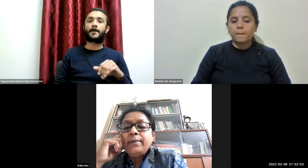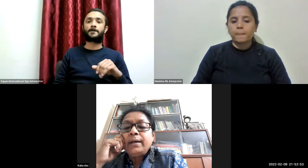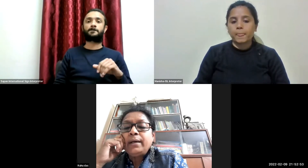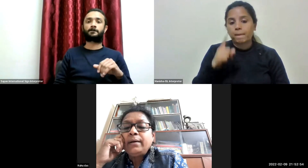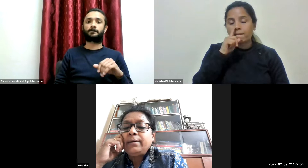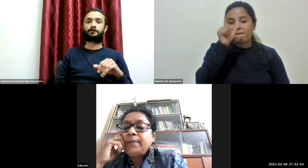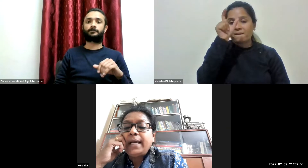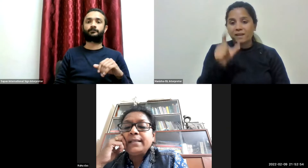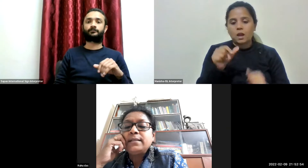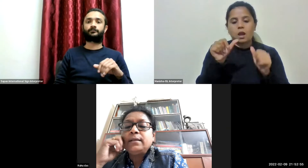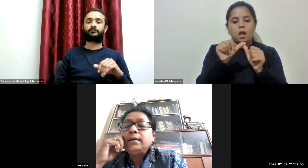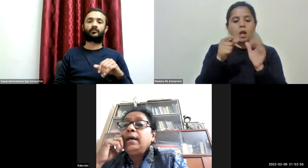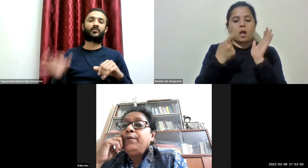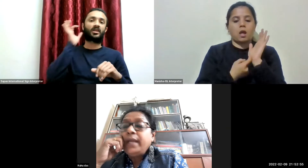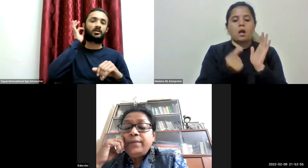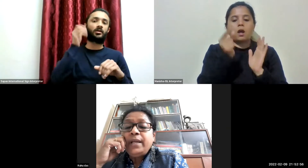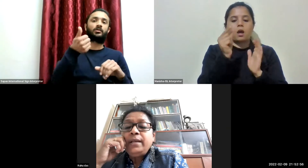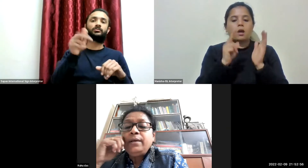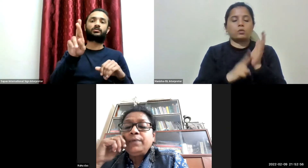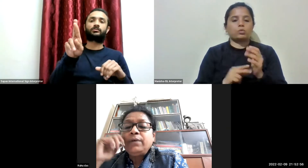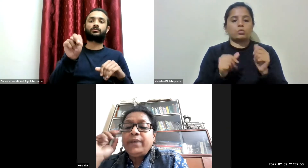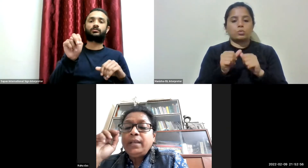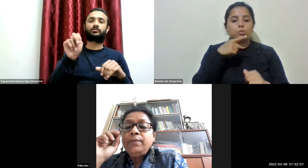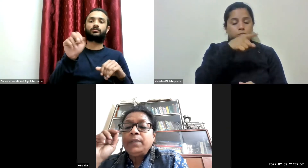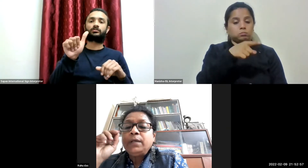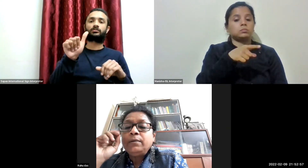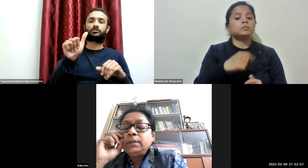Rai has